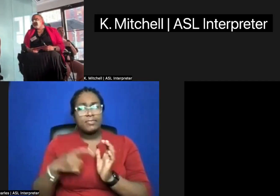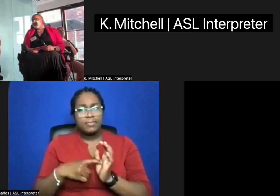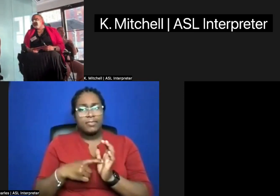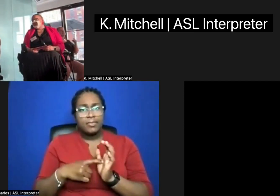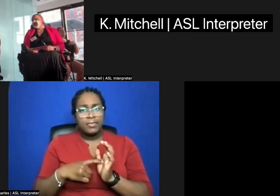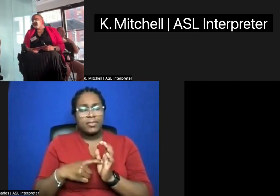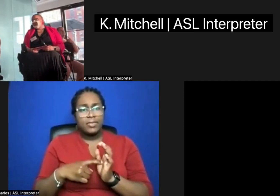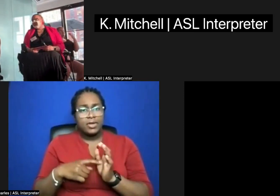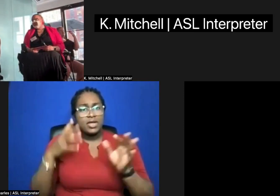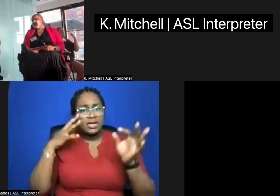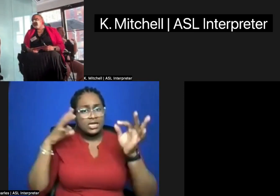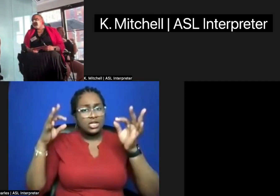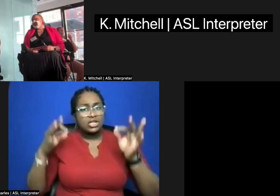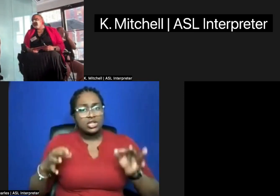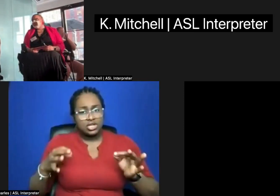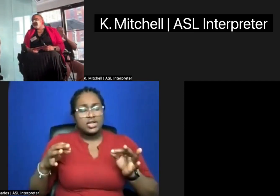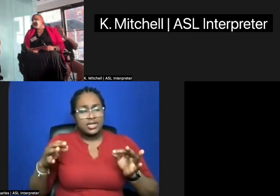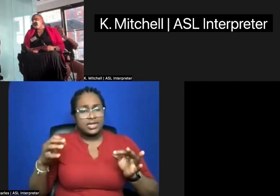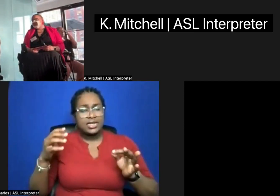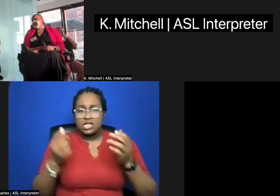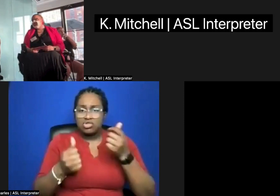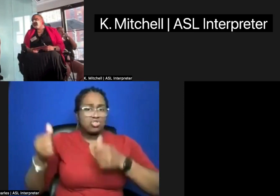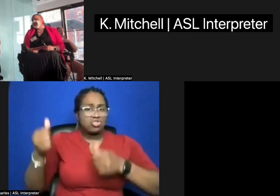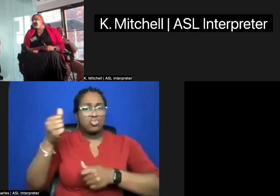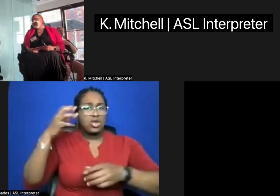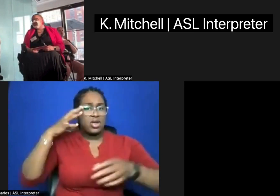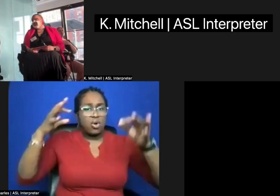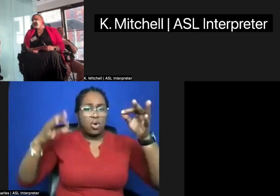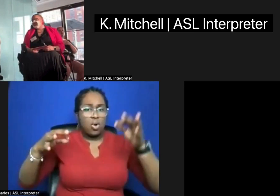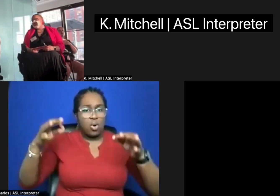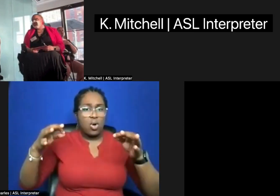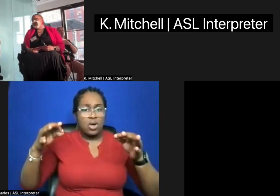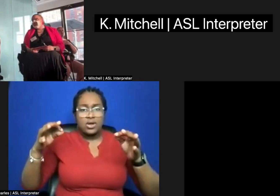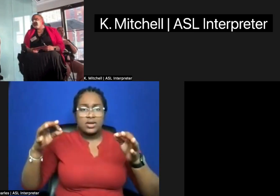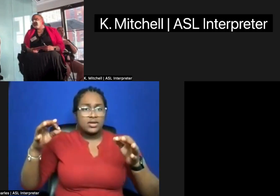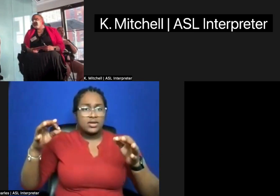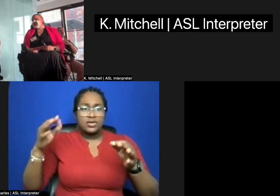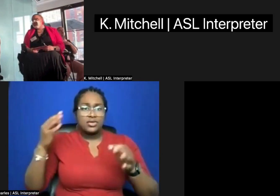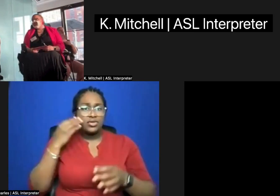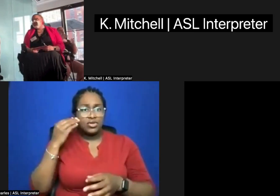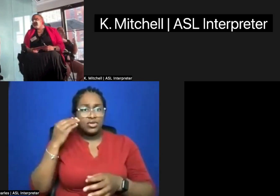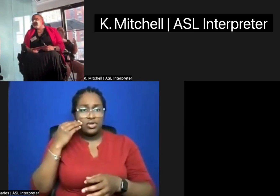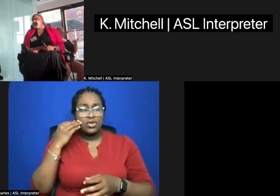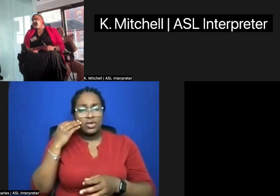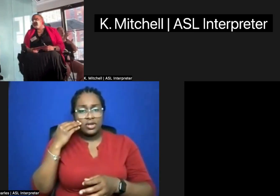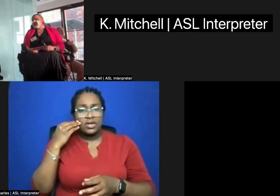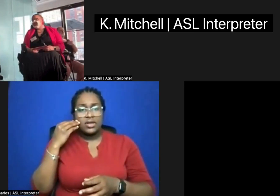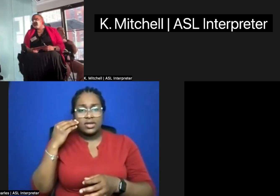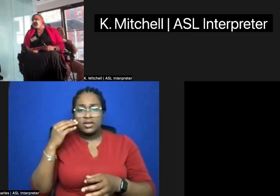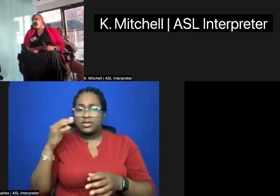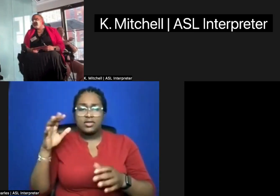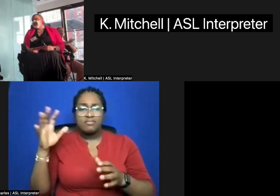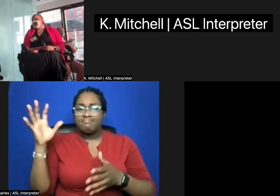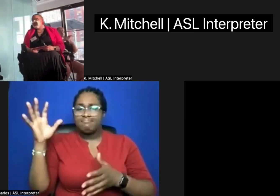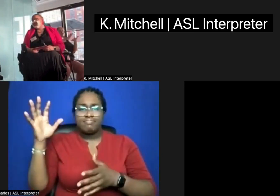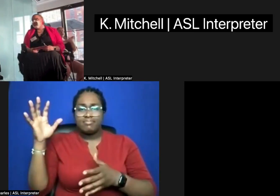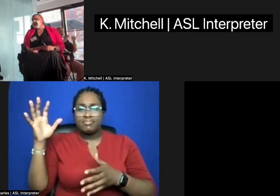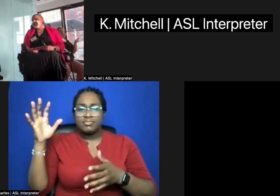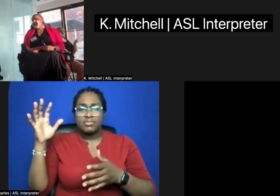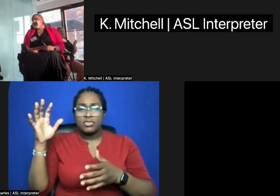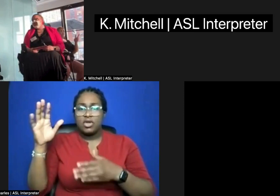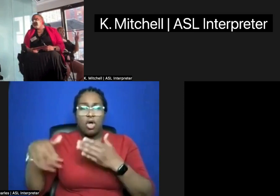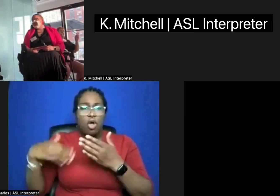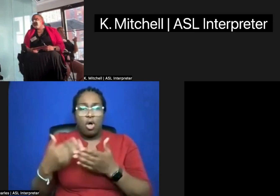decision came down from the Supreme Court in Cummings, taking away the rights of compensatory damages in